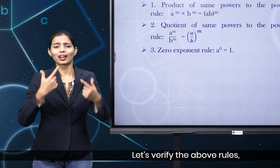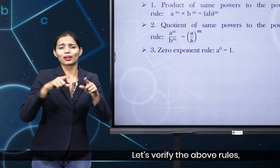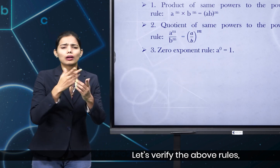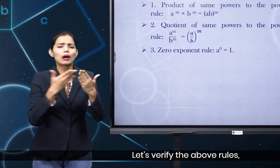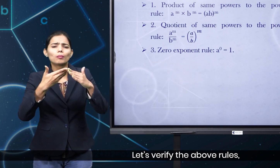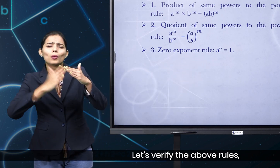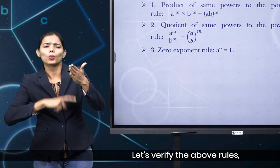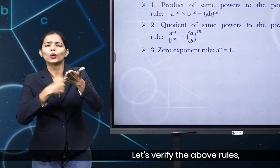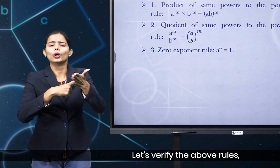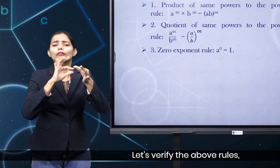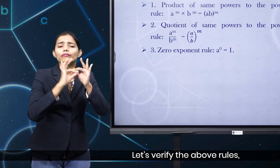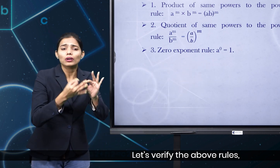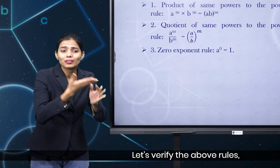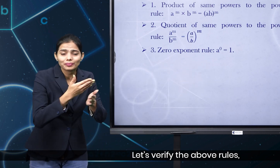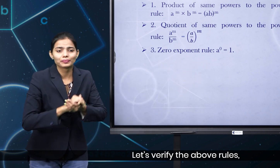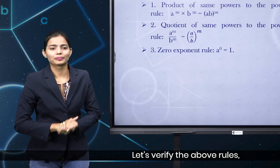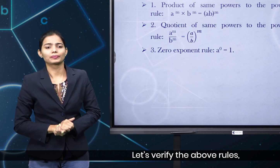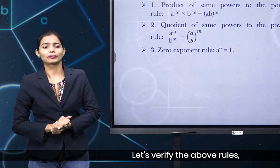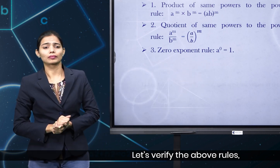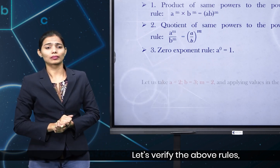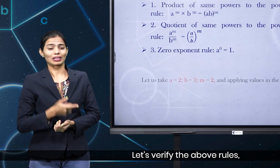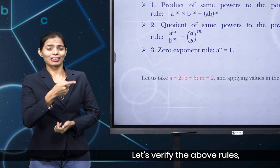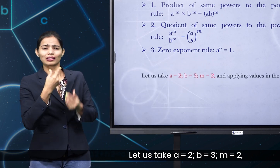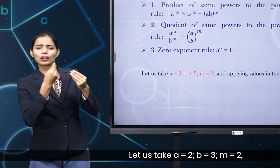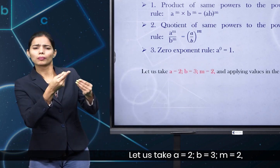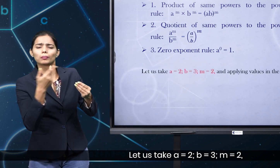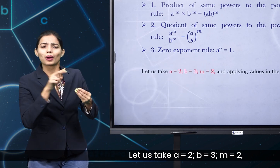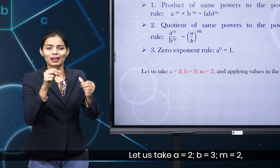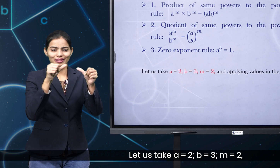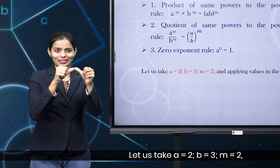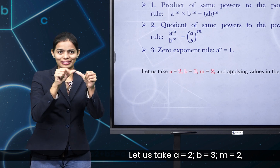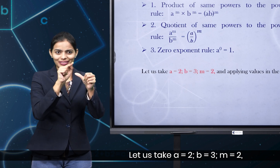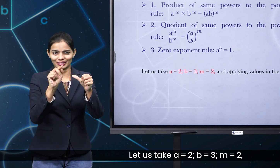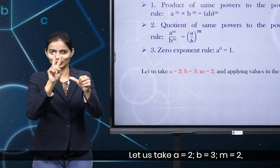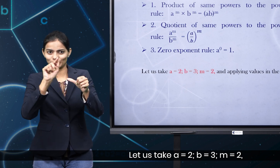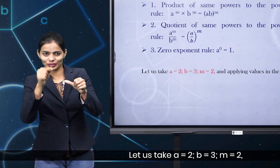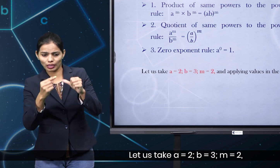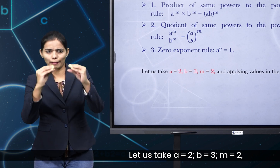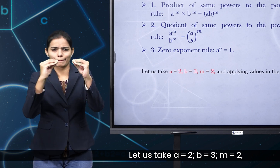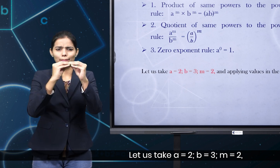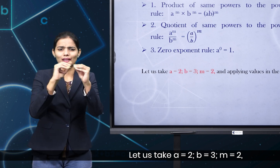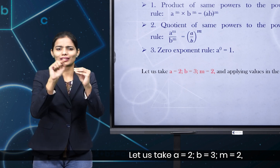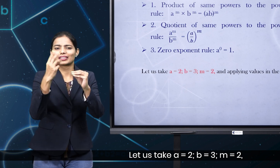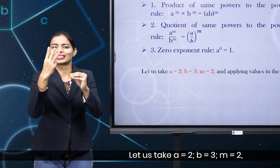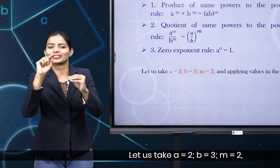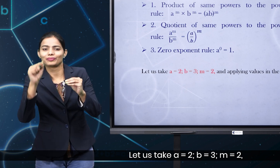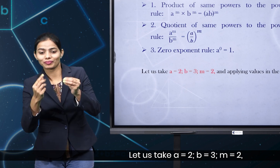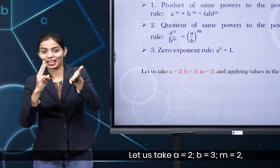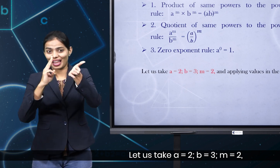Let's verify the above rules. Let's take a is equal to 2, b is equal to 3, m is